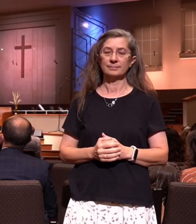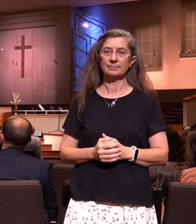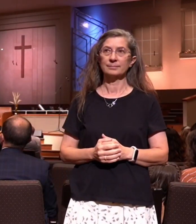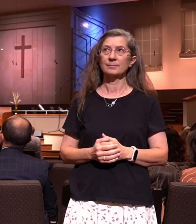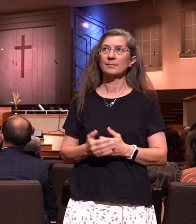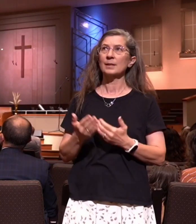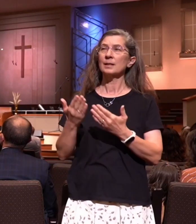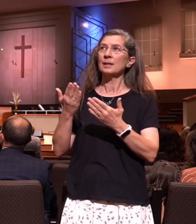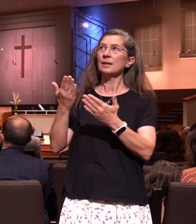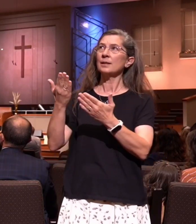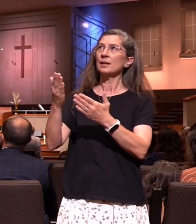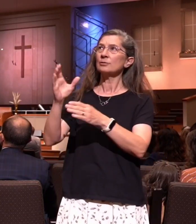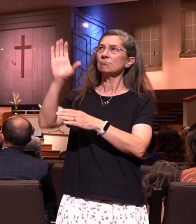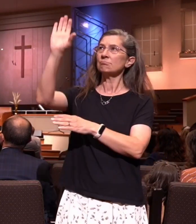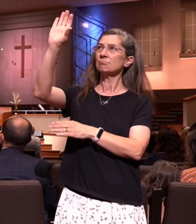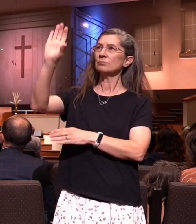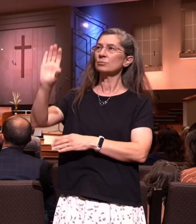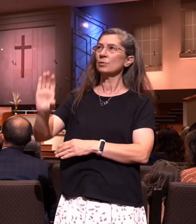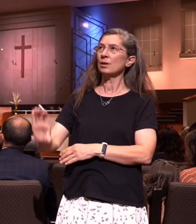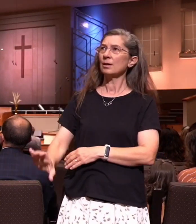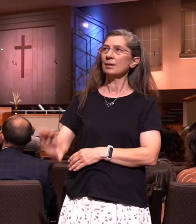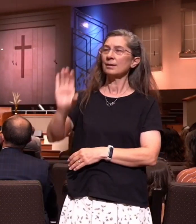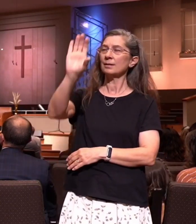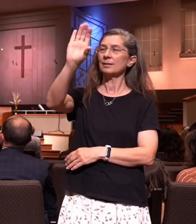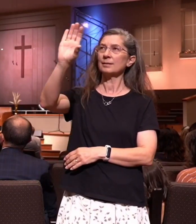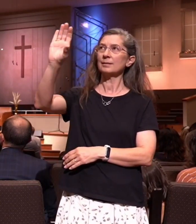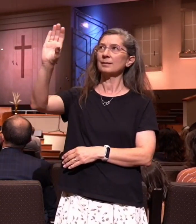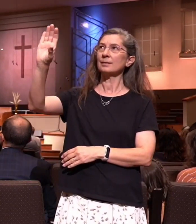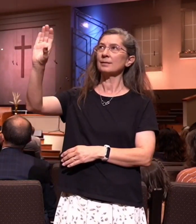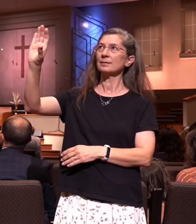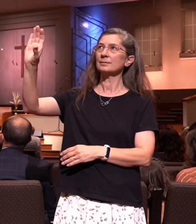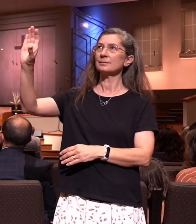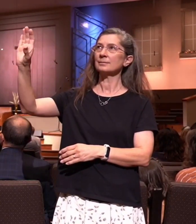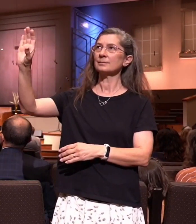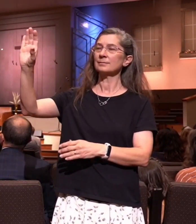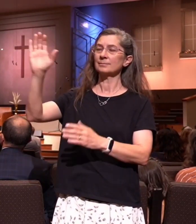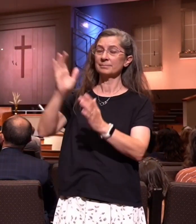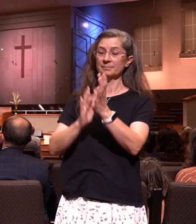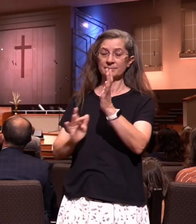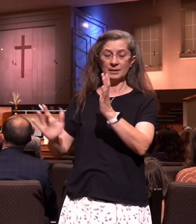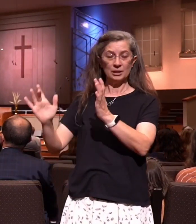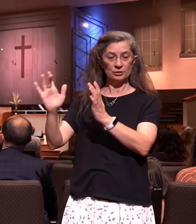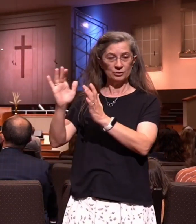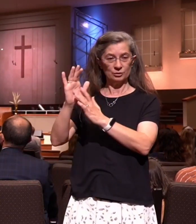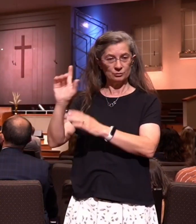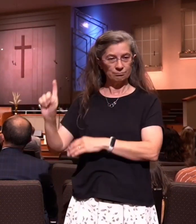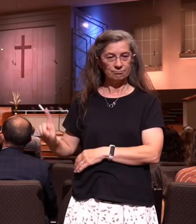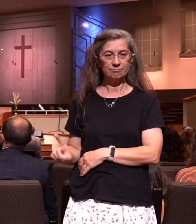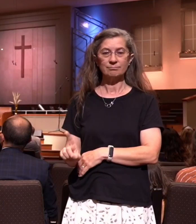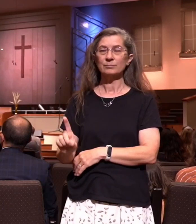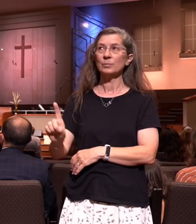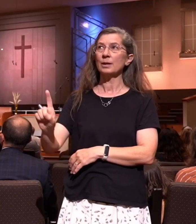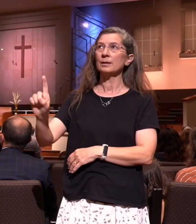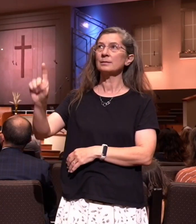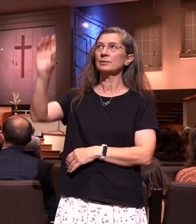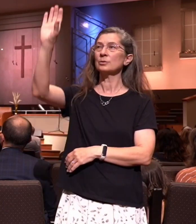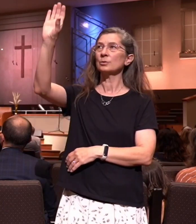The cross said it all, the